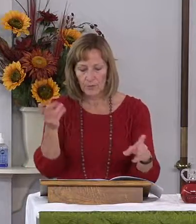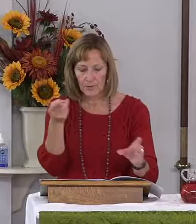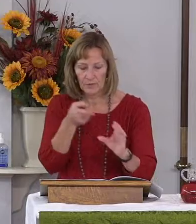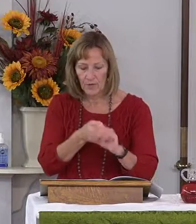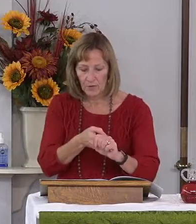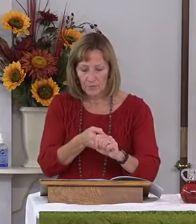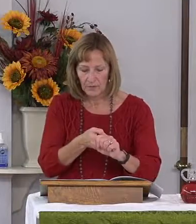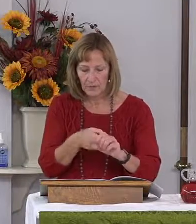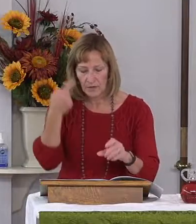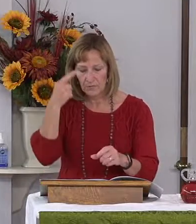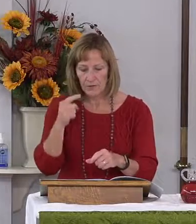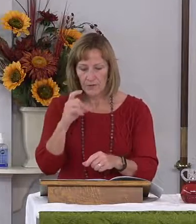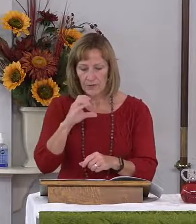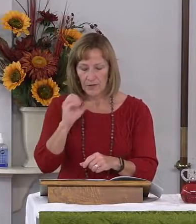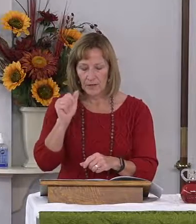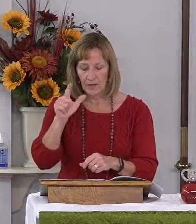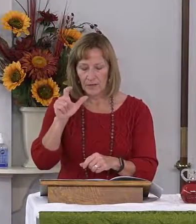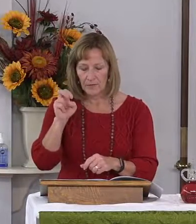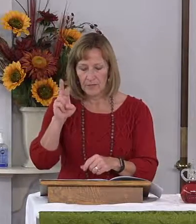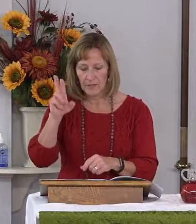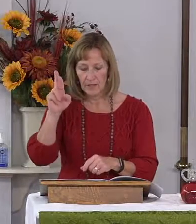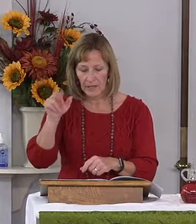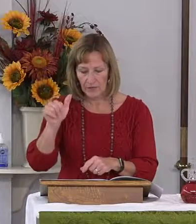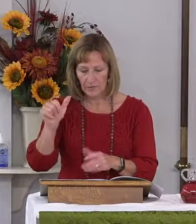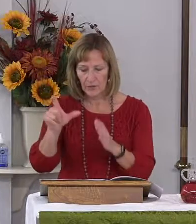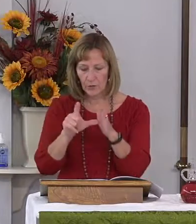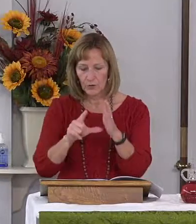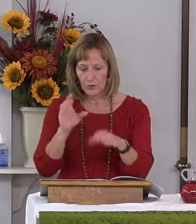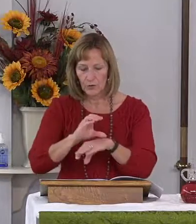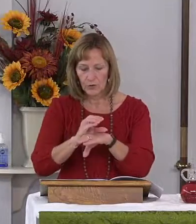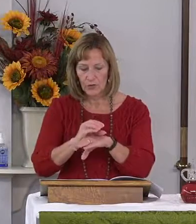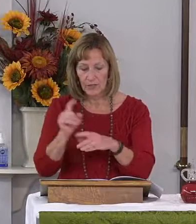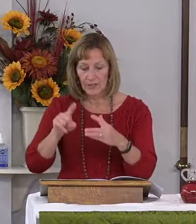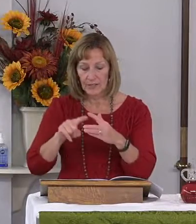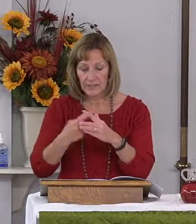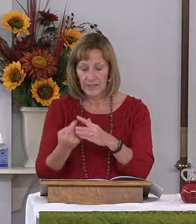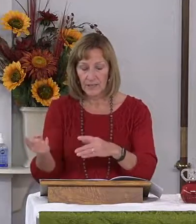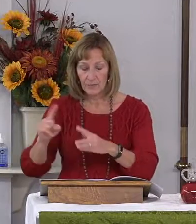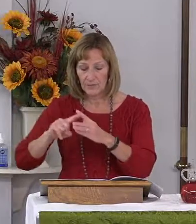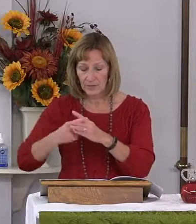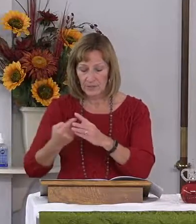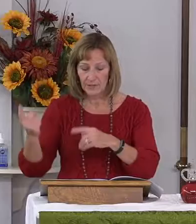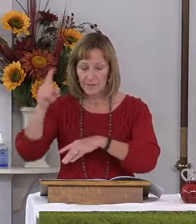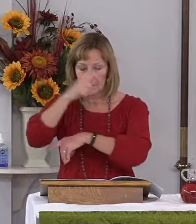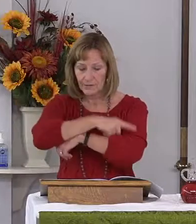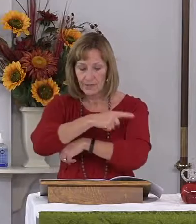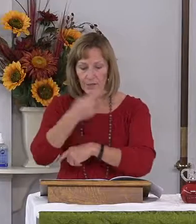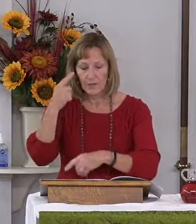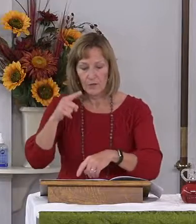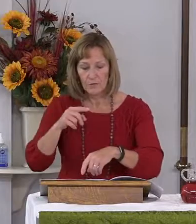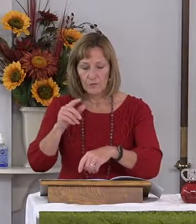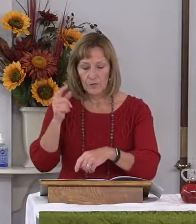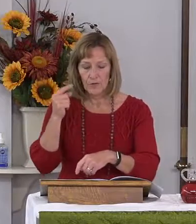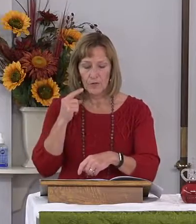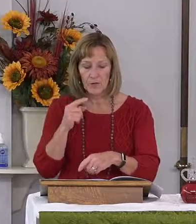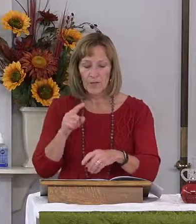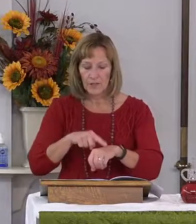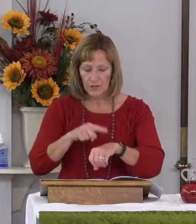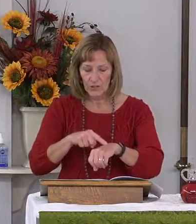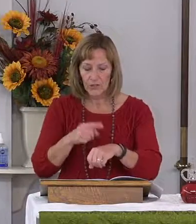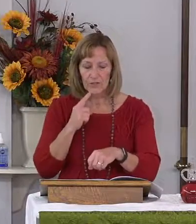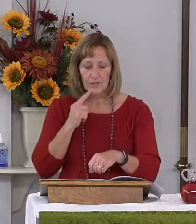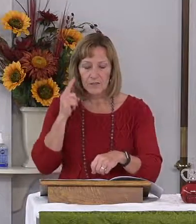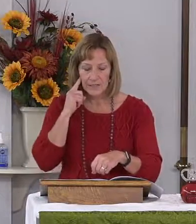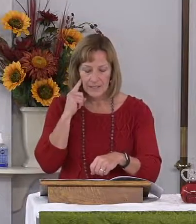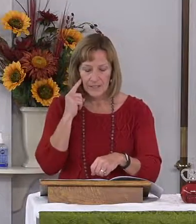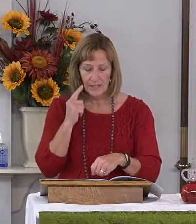Neidig and Calvary Lutheran on this day of his installation, for Trinity Deaf and Dee, and for Common Ground,